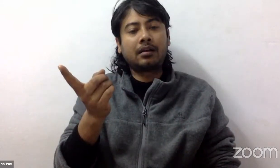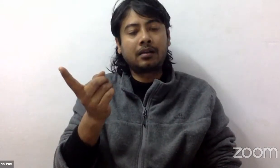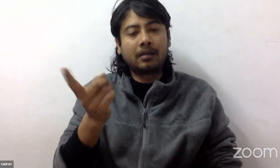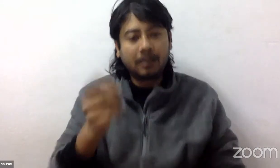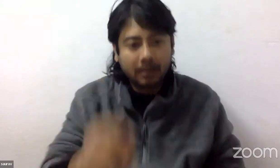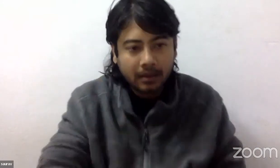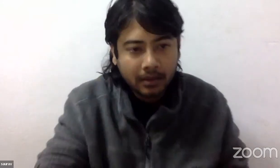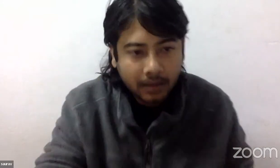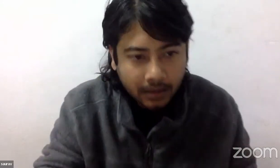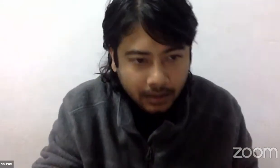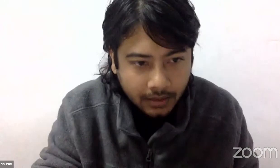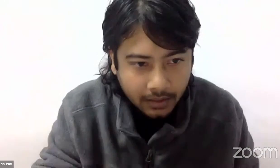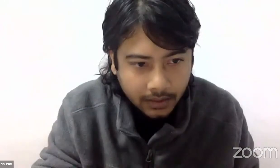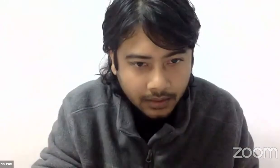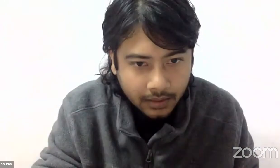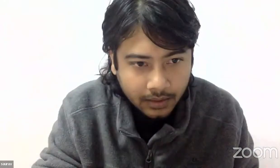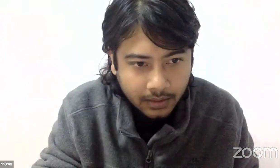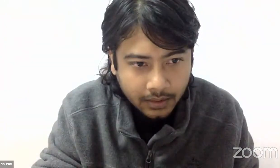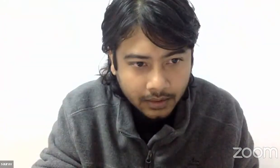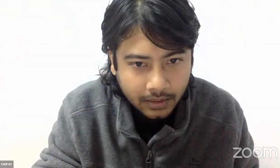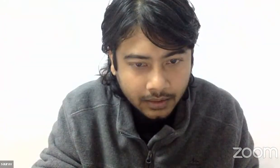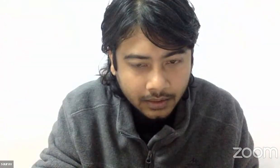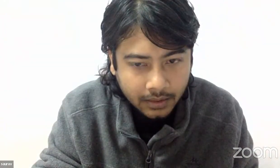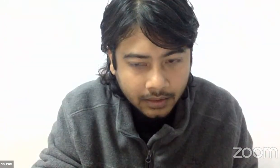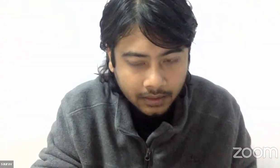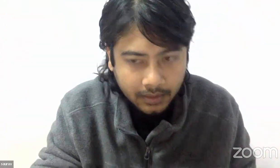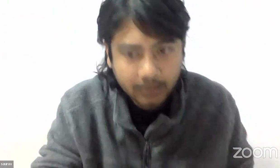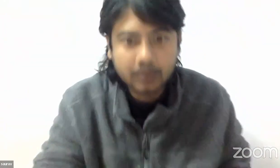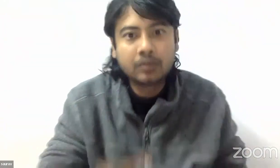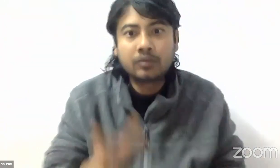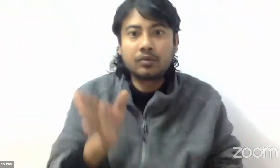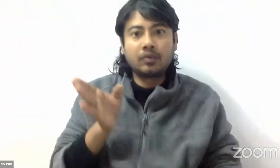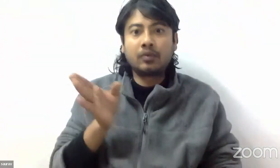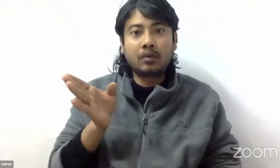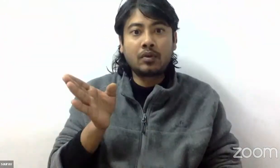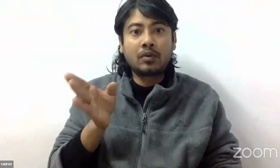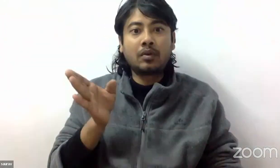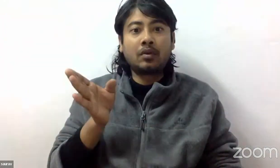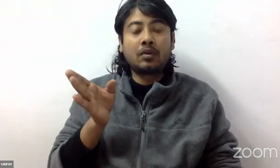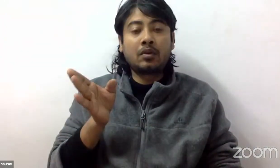So this is what, the moment Ekadashi came out, this is what she promises.